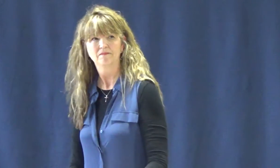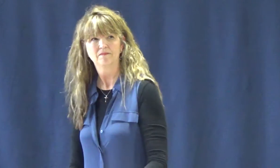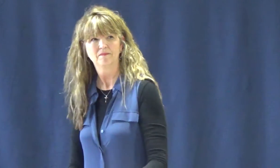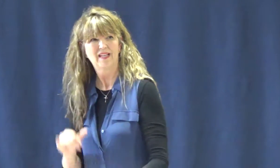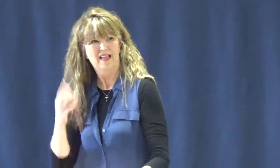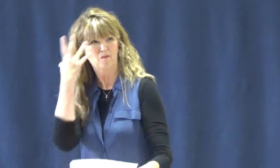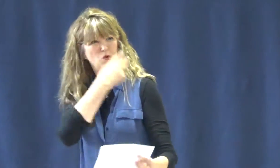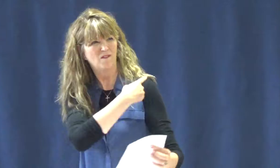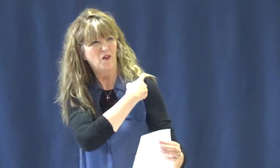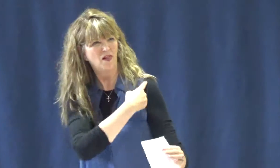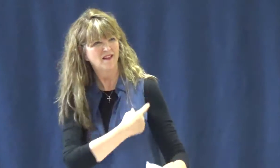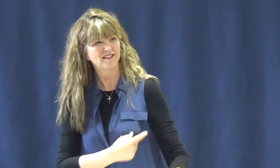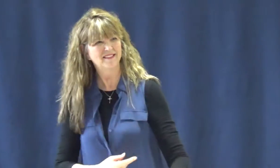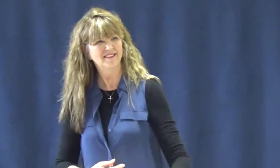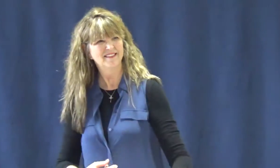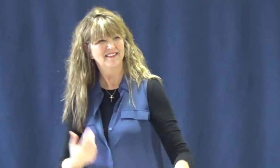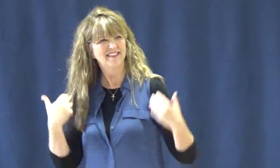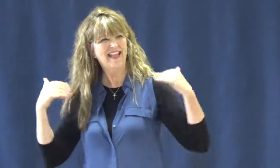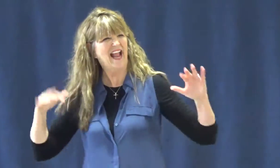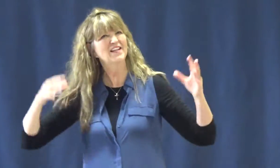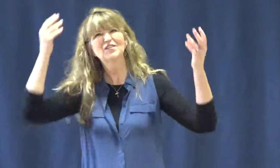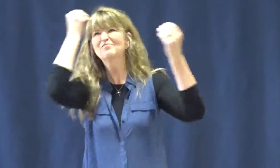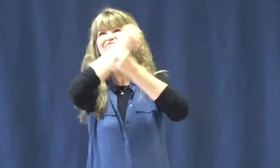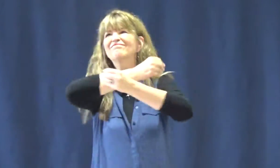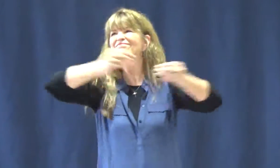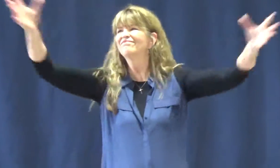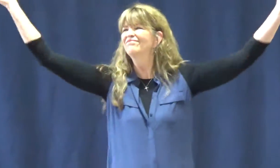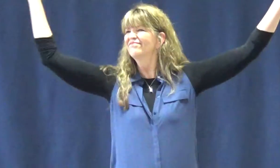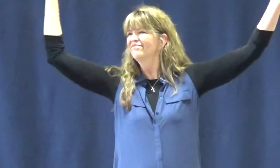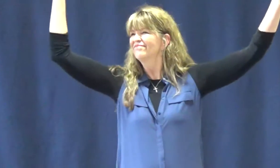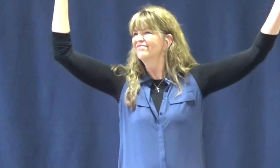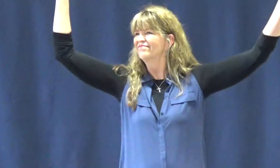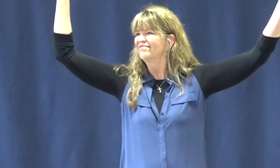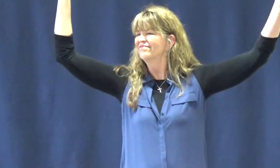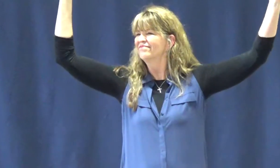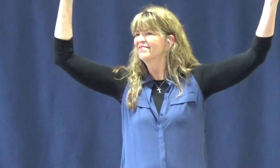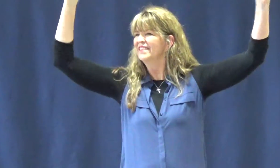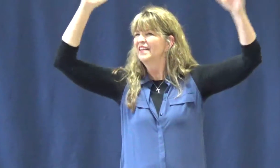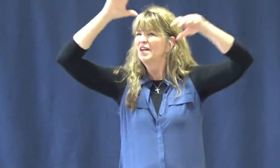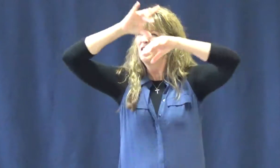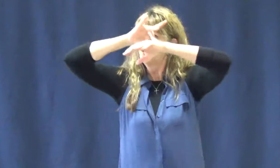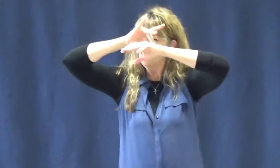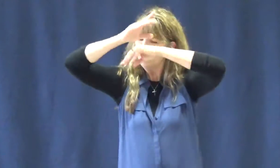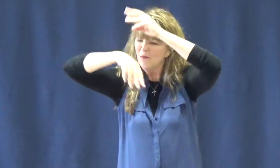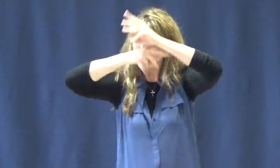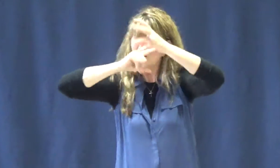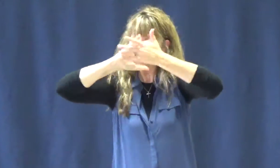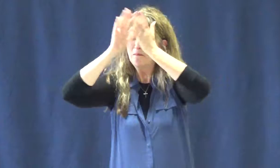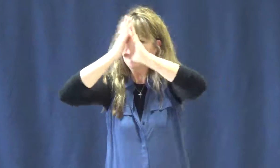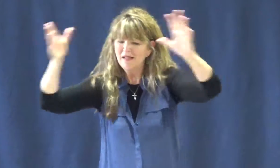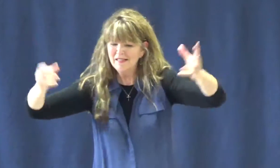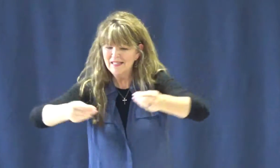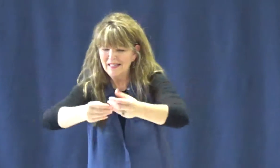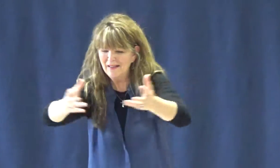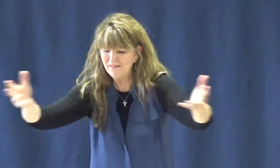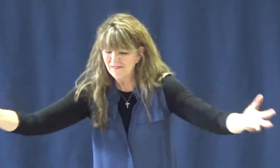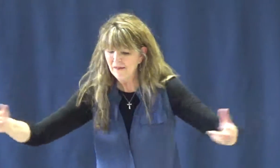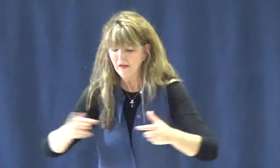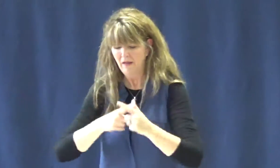means people. Isn't that beautiful? That the angels announced that the earth, that